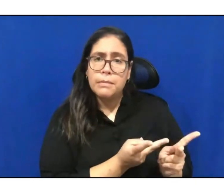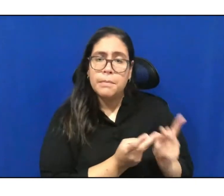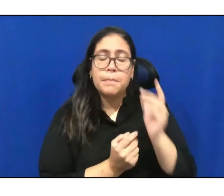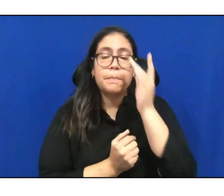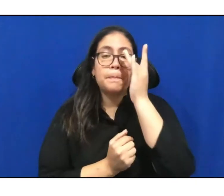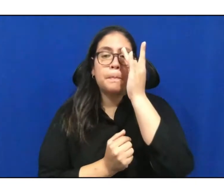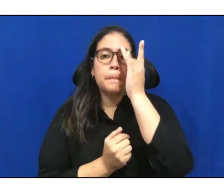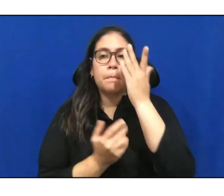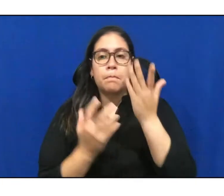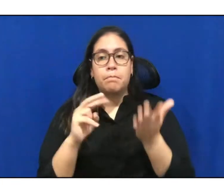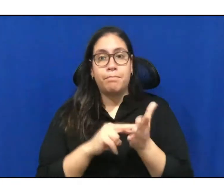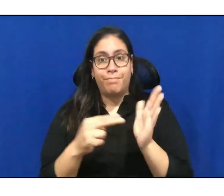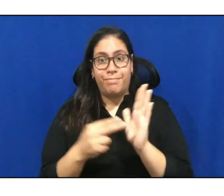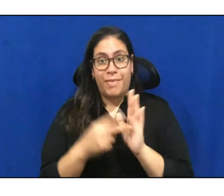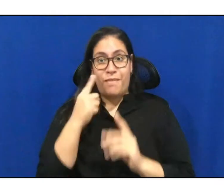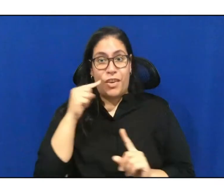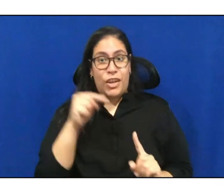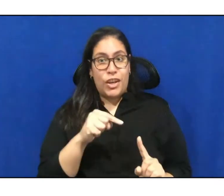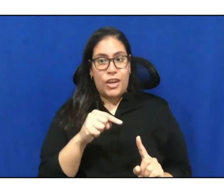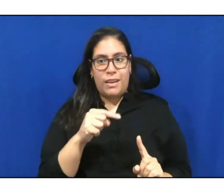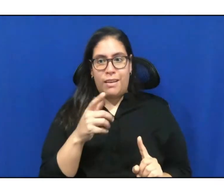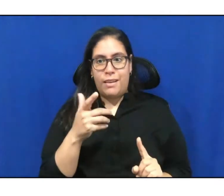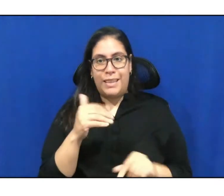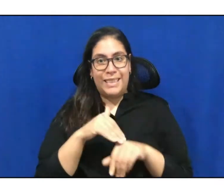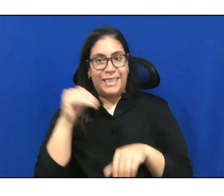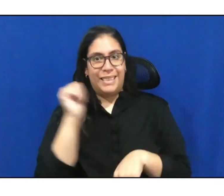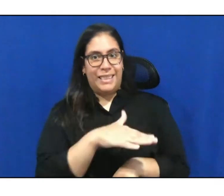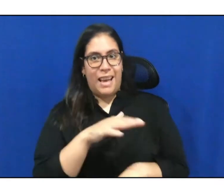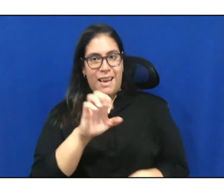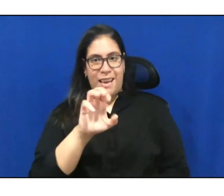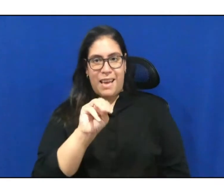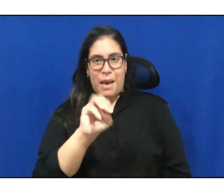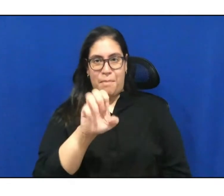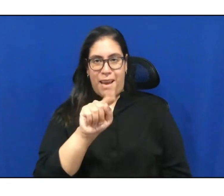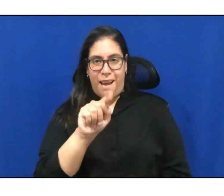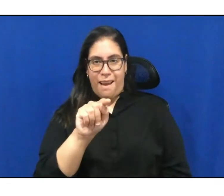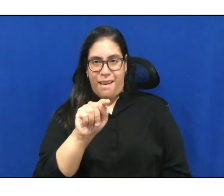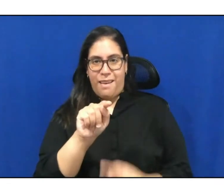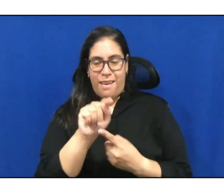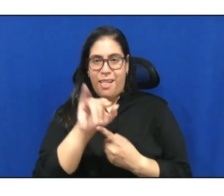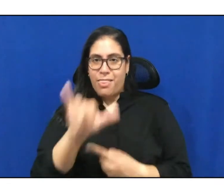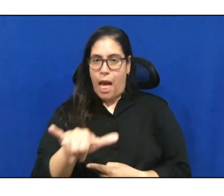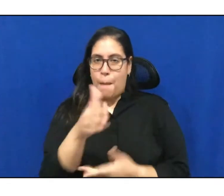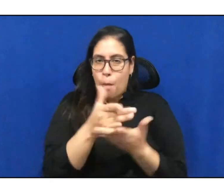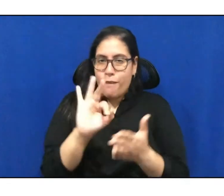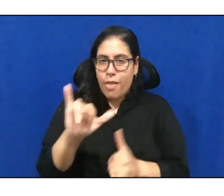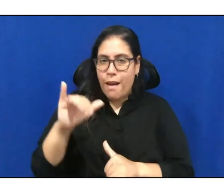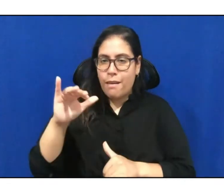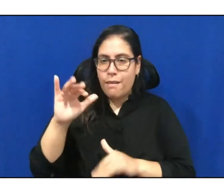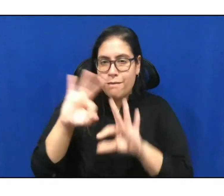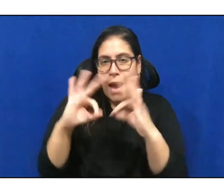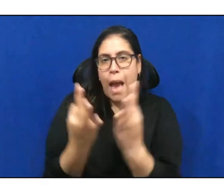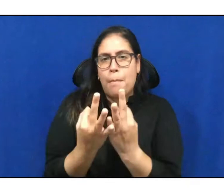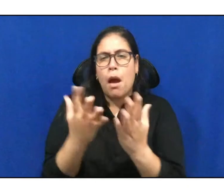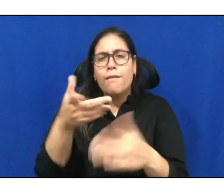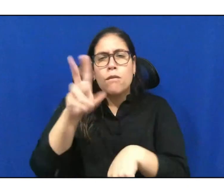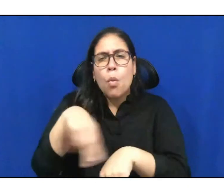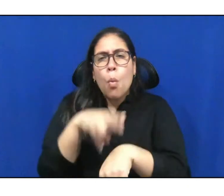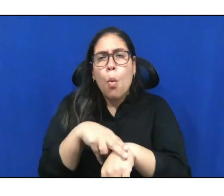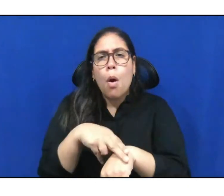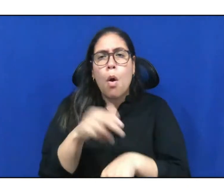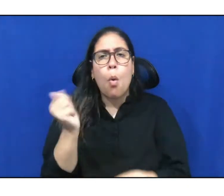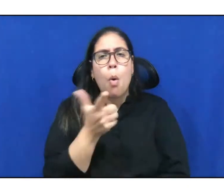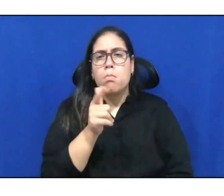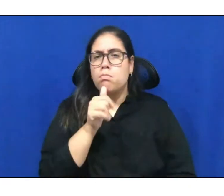send Emmett back was part of that family. And she had anxiety about that. There's no question about that. We all